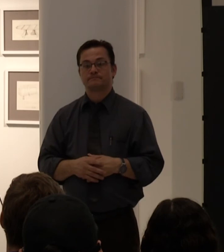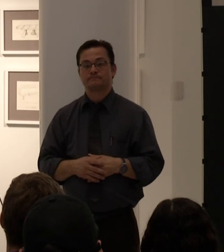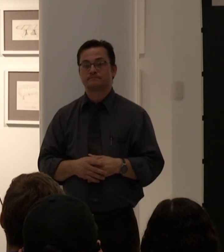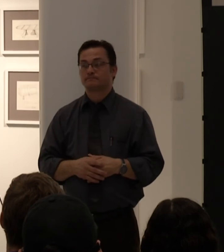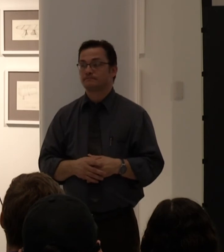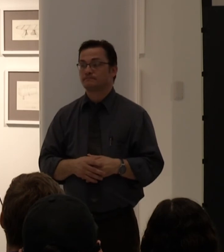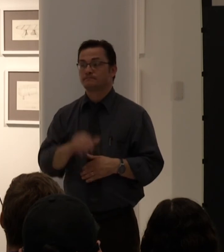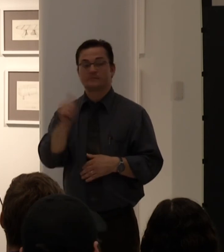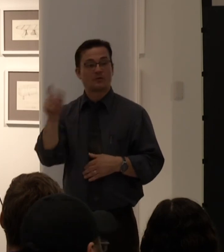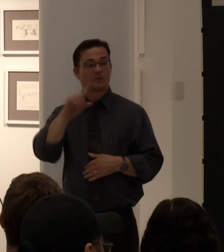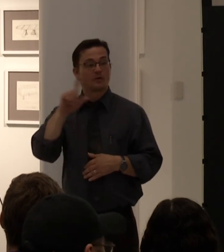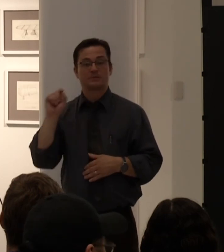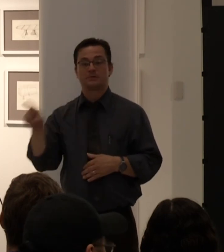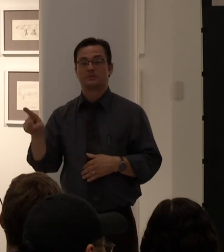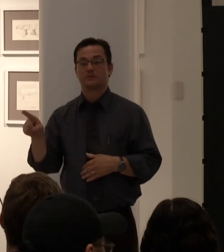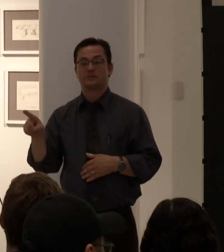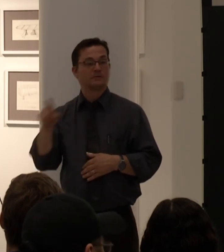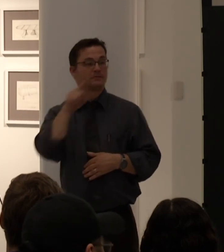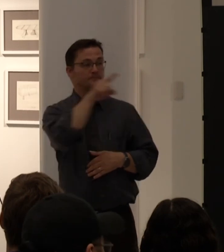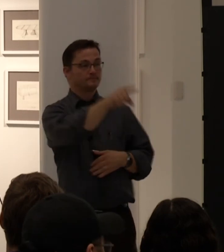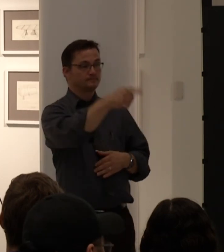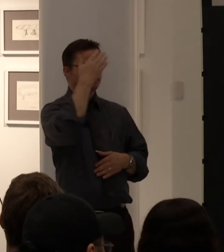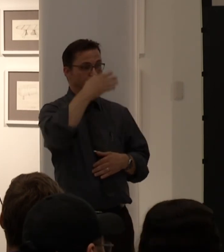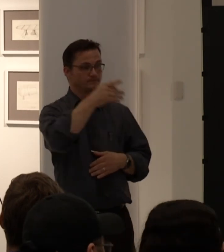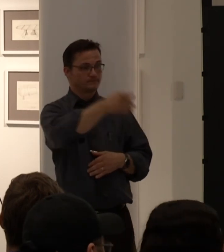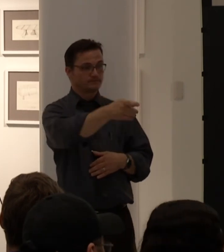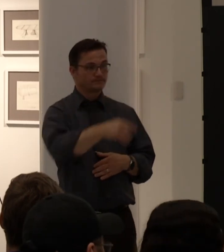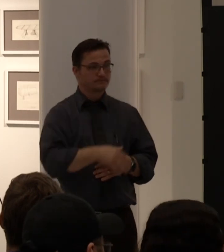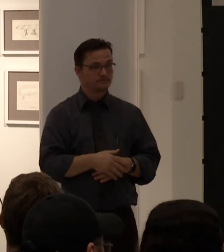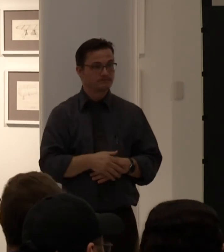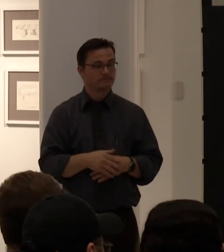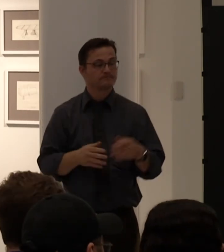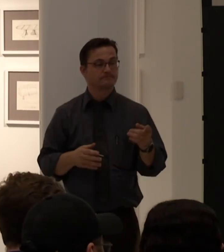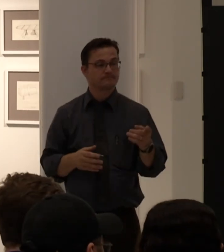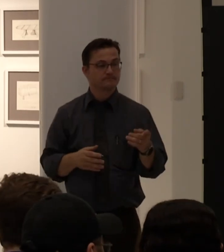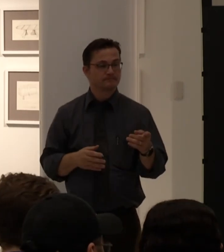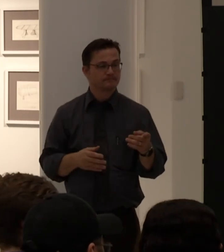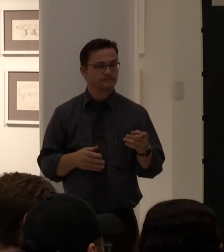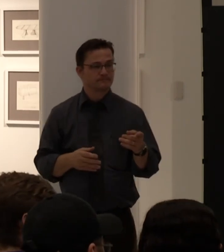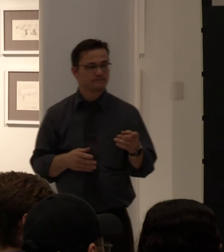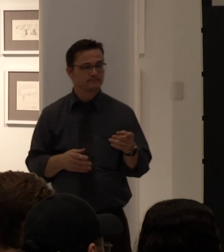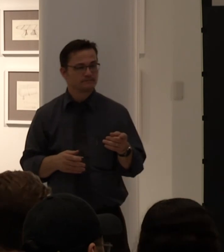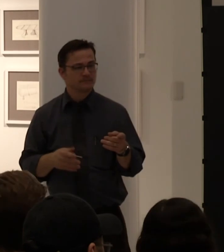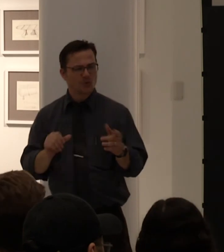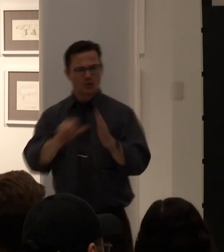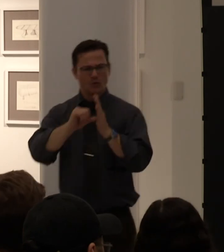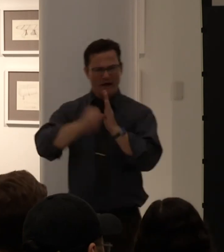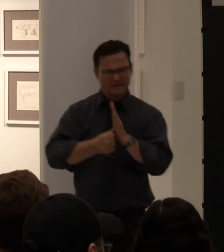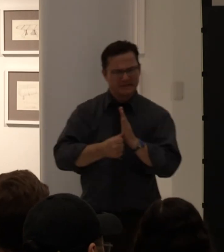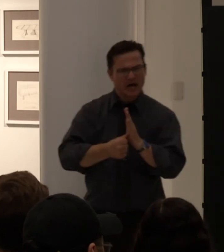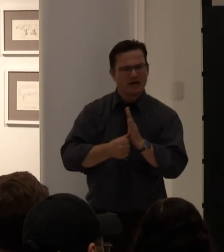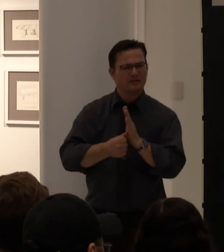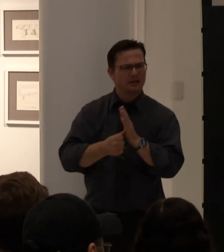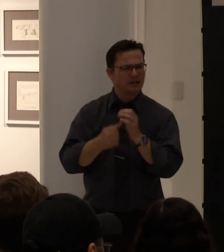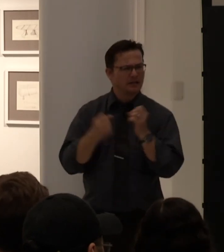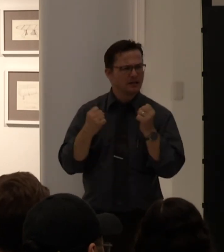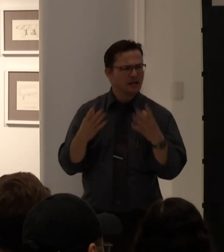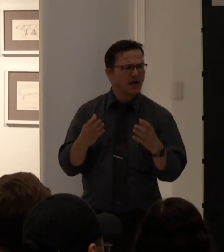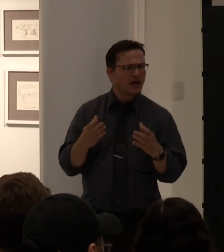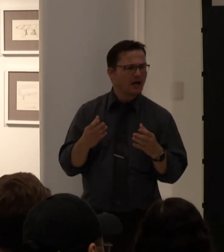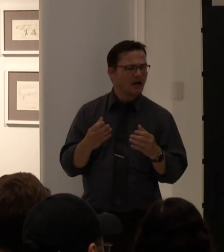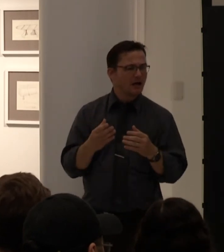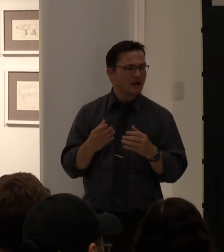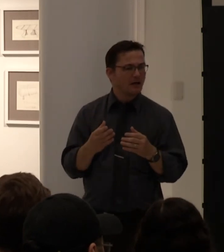Any other questions? Yep, in the front. So you emphasize a lot the focus